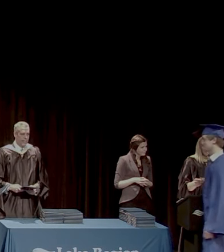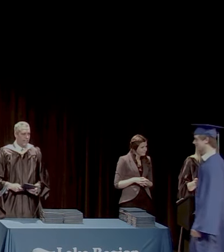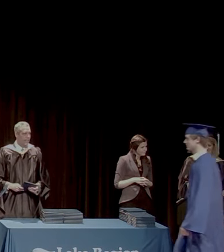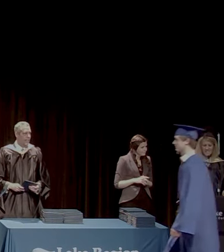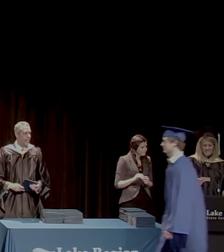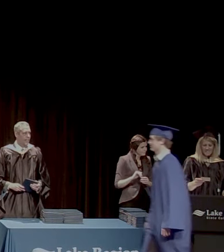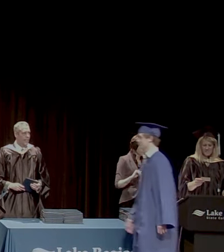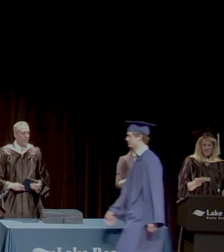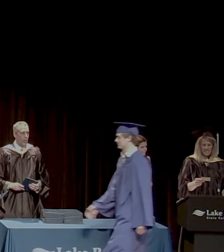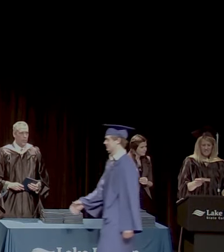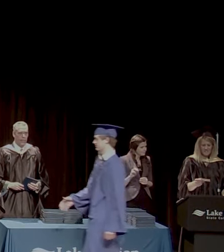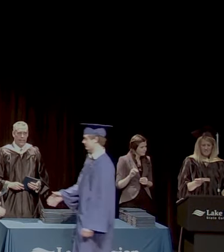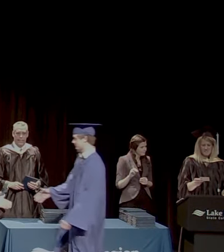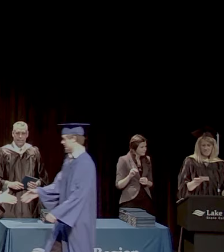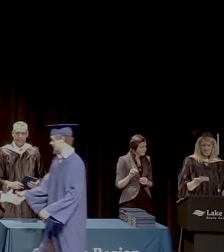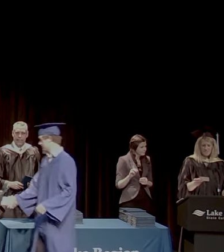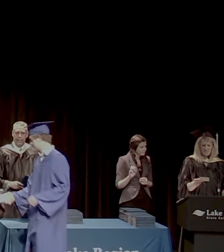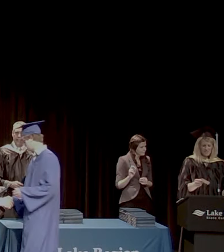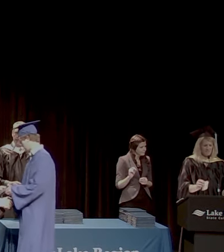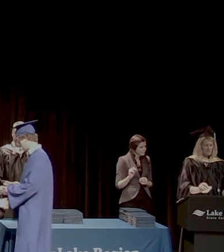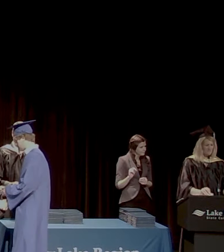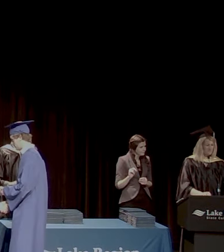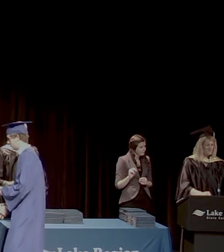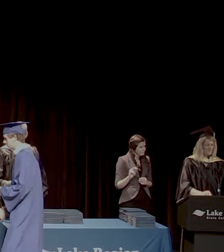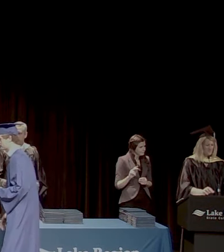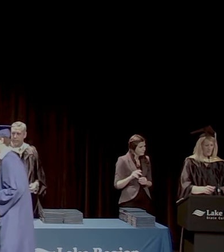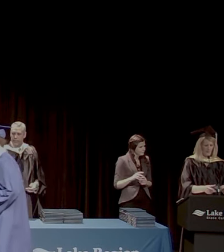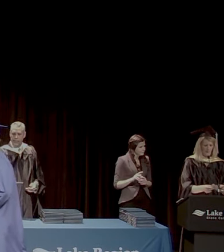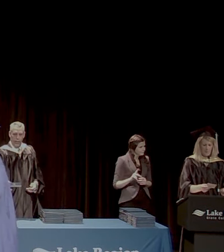Jaden Komrowski, Associate in Arts, Business Administration.